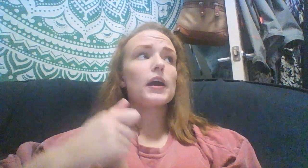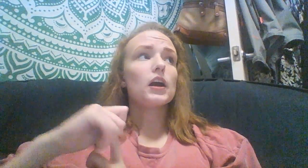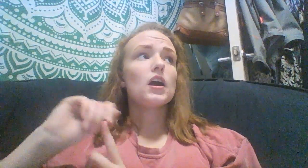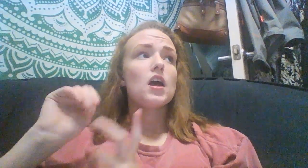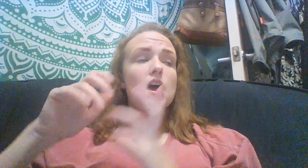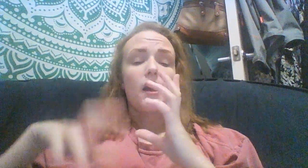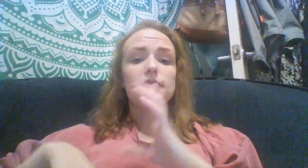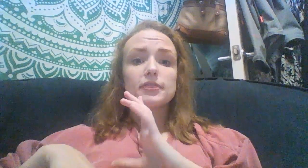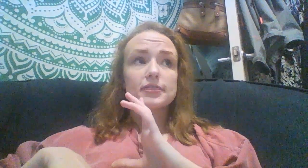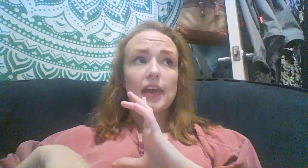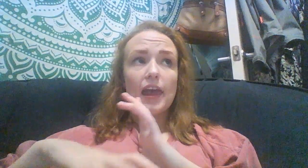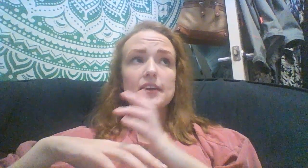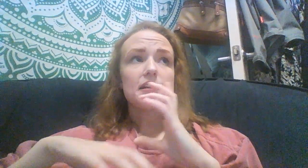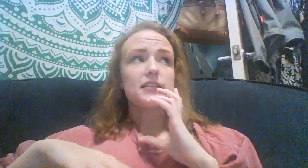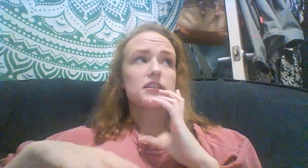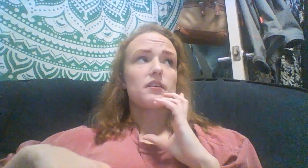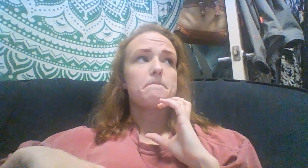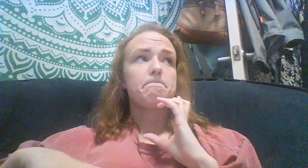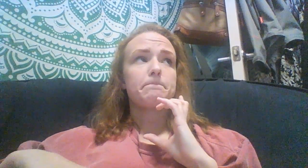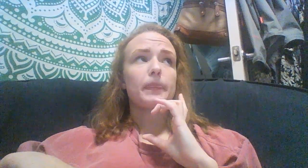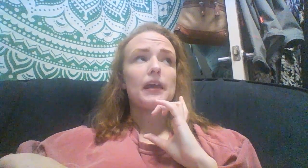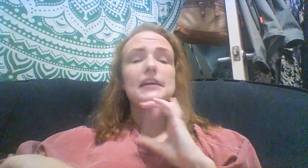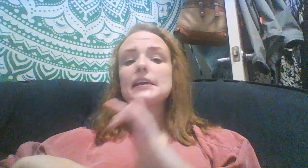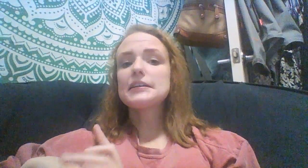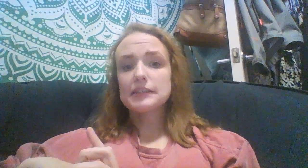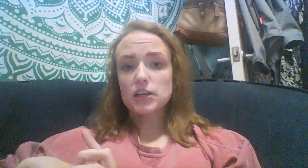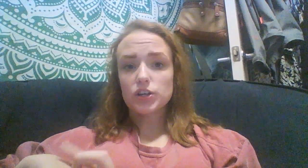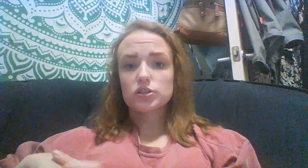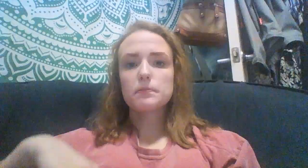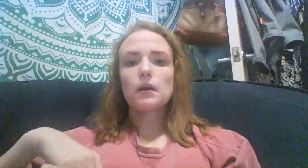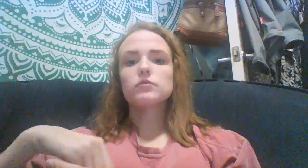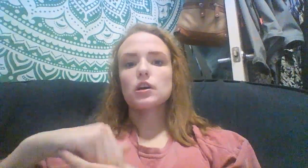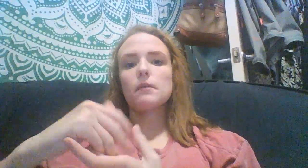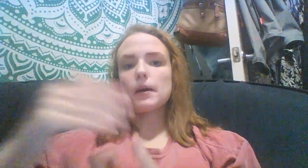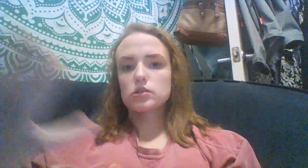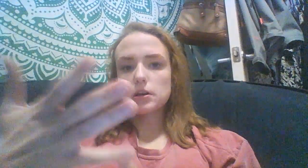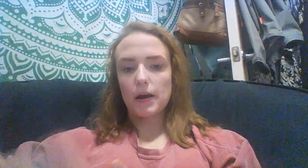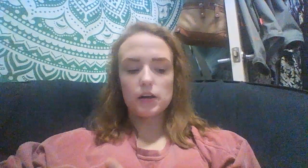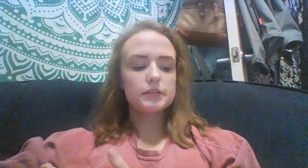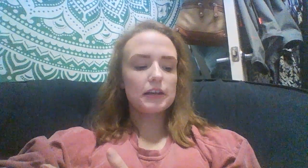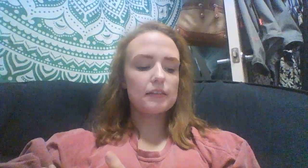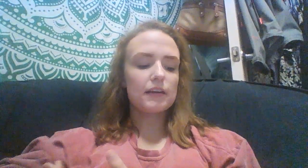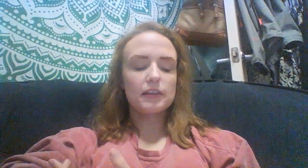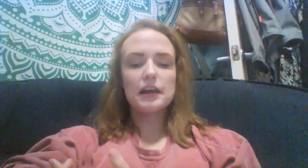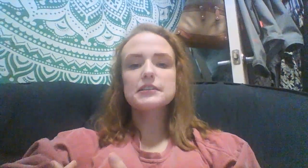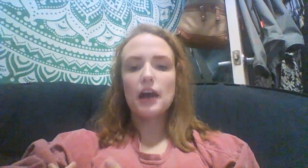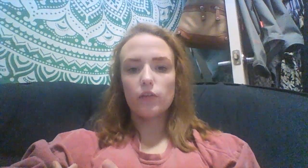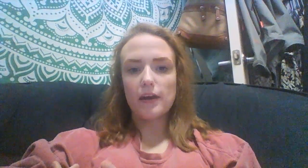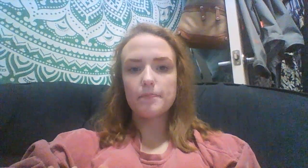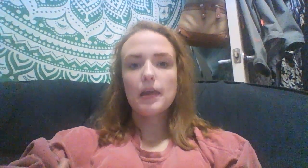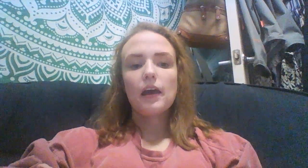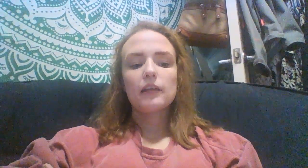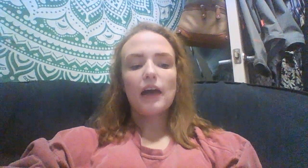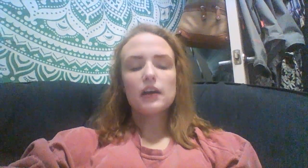where it is easier to be able to come out to your parents and tell them that